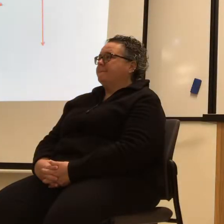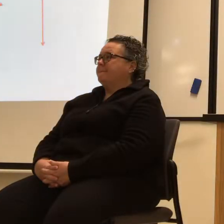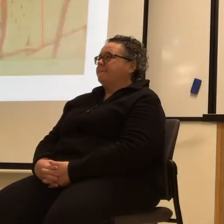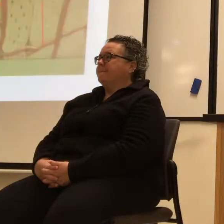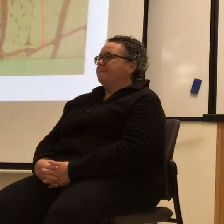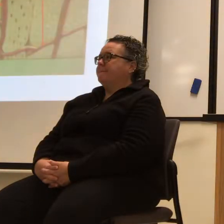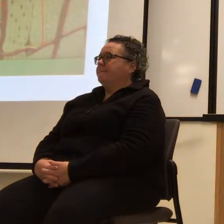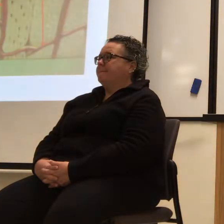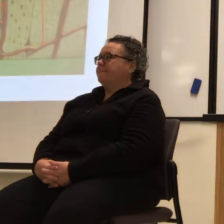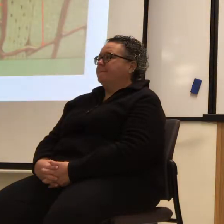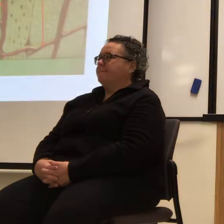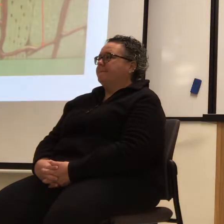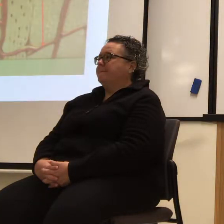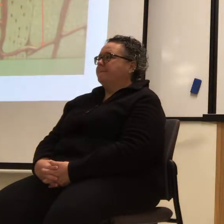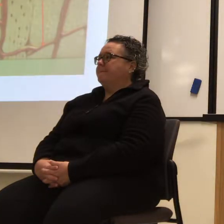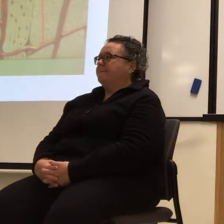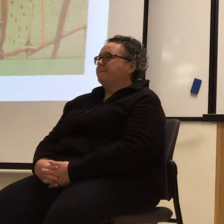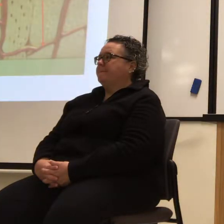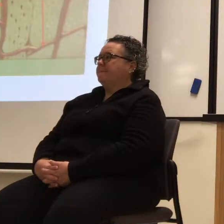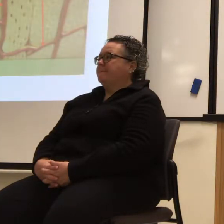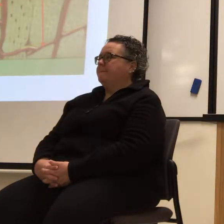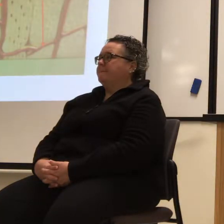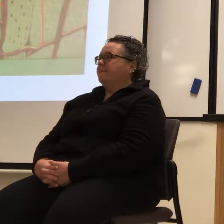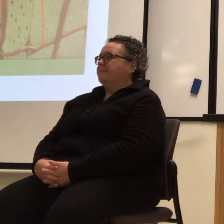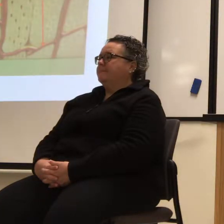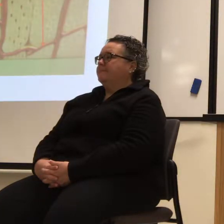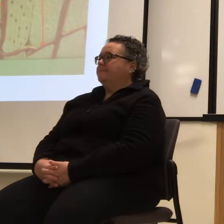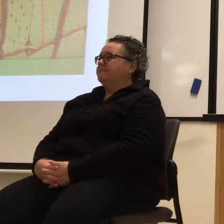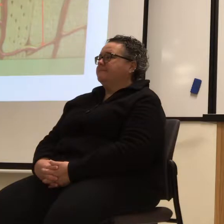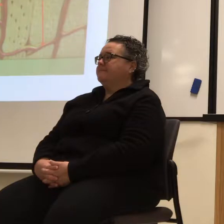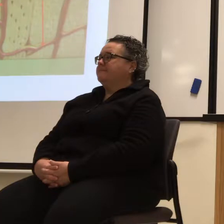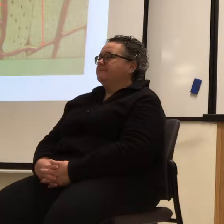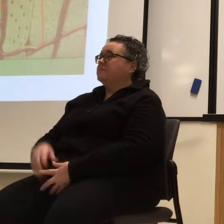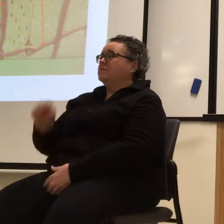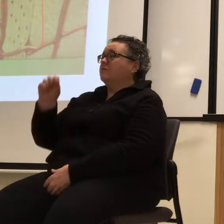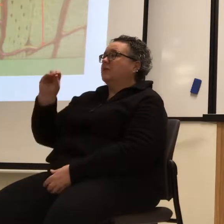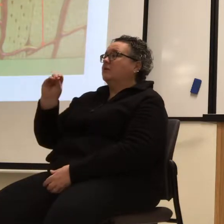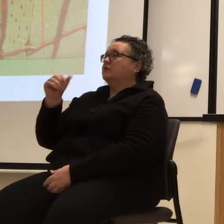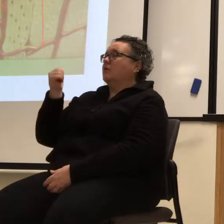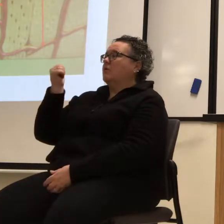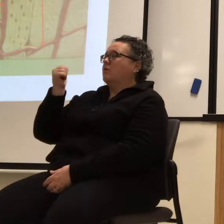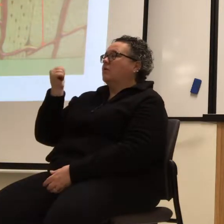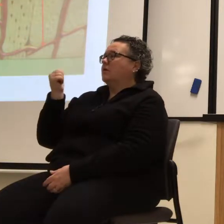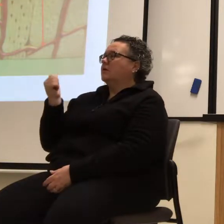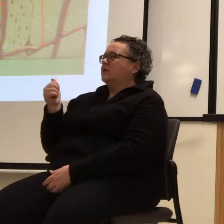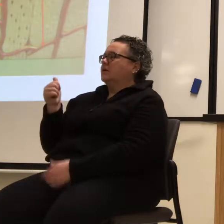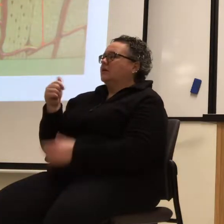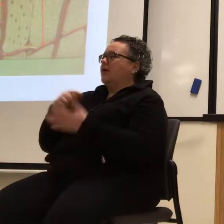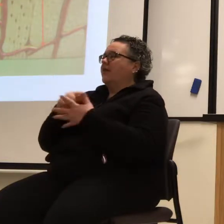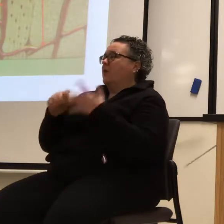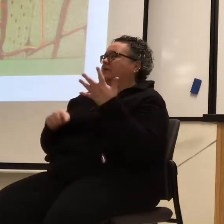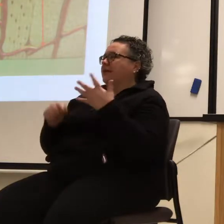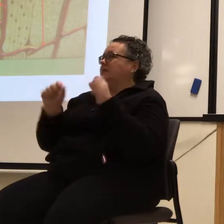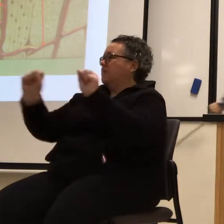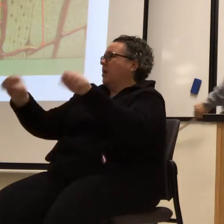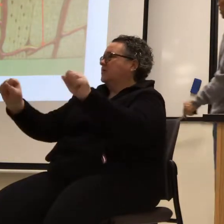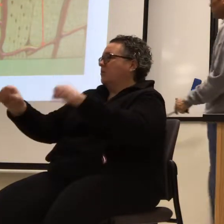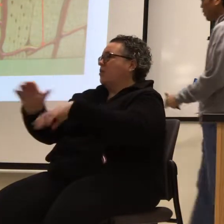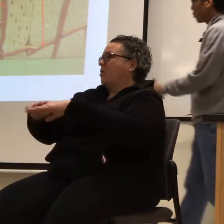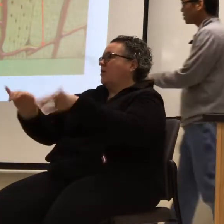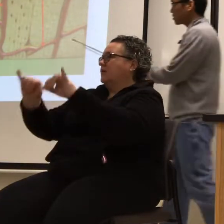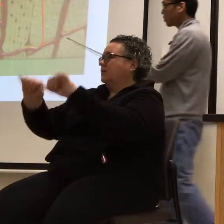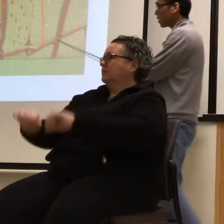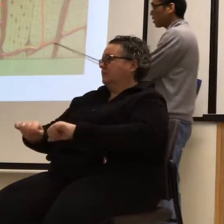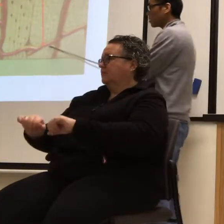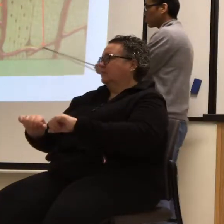So those are things I could ask you.